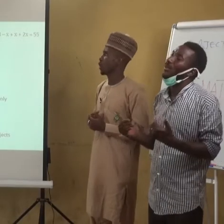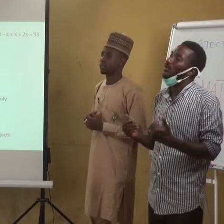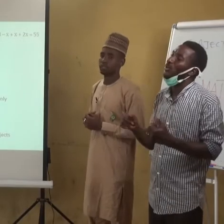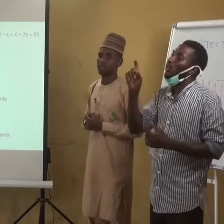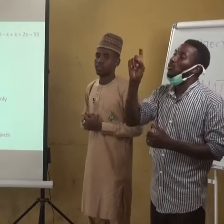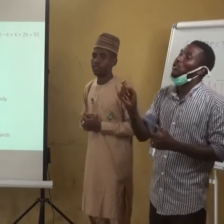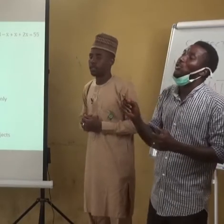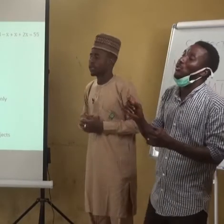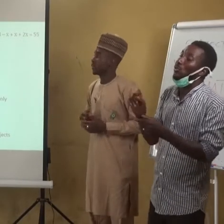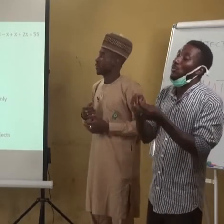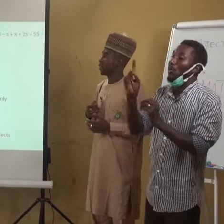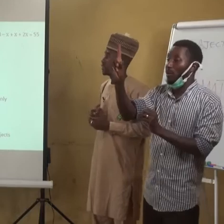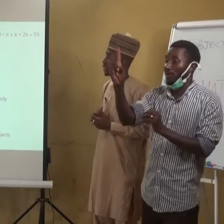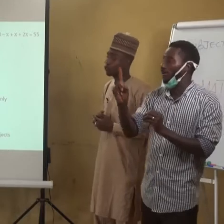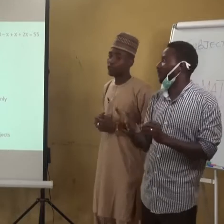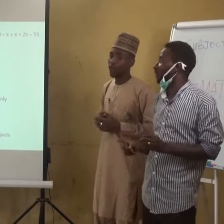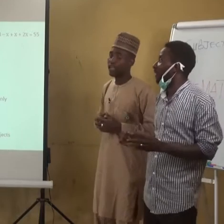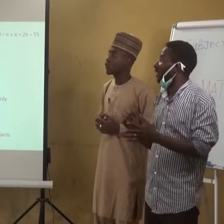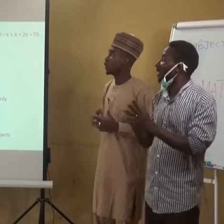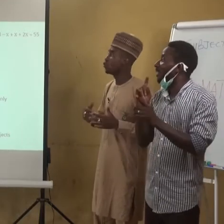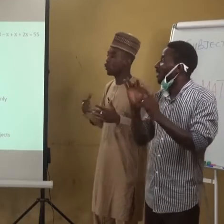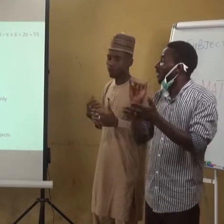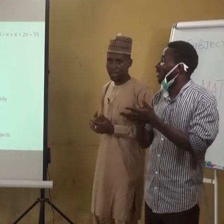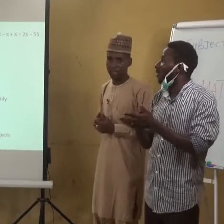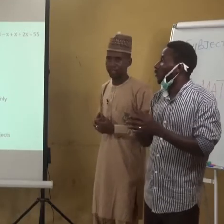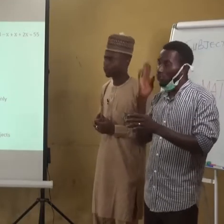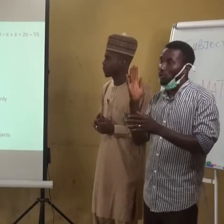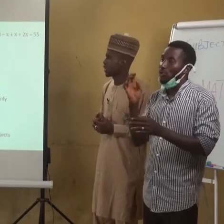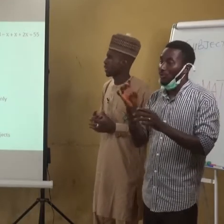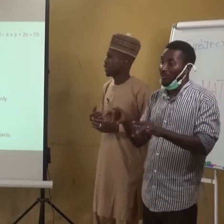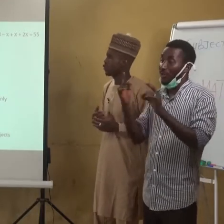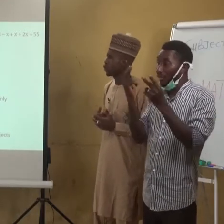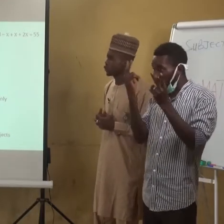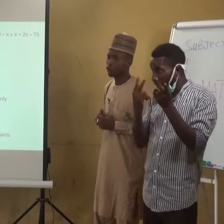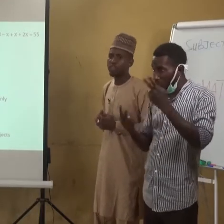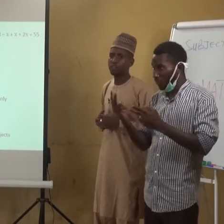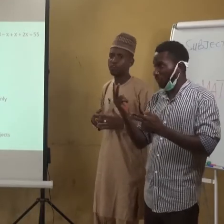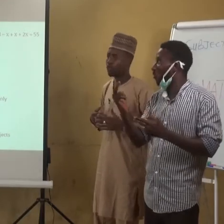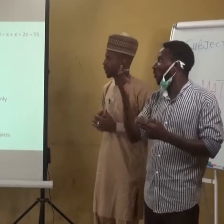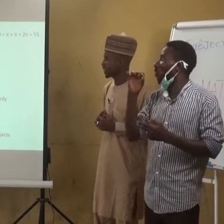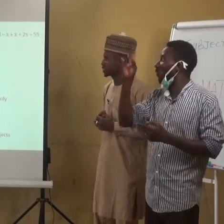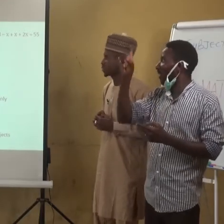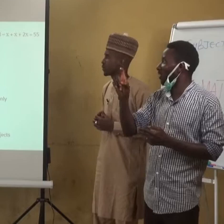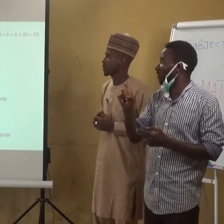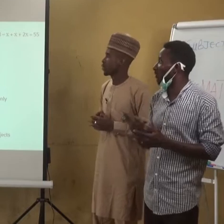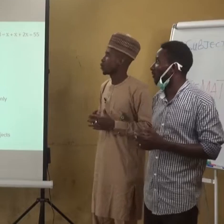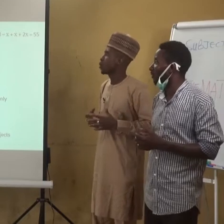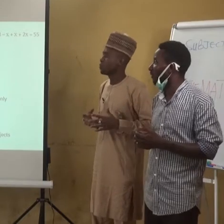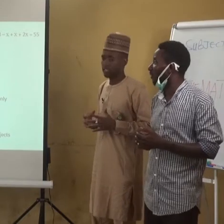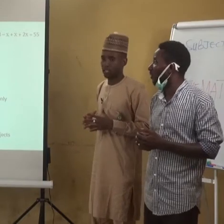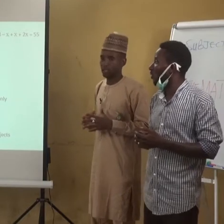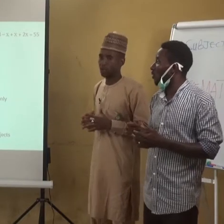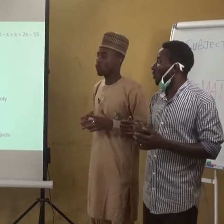number 1. It says we find the value of x. Now for us to find the value of x,